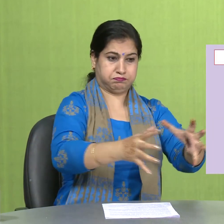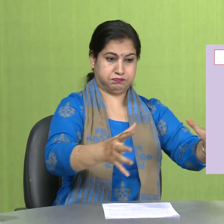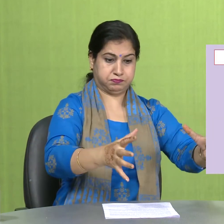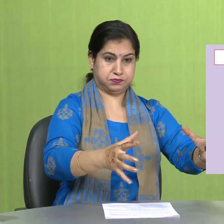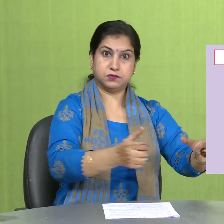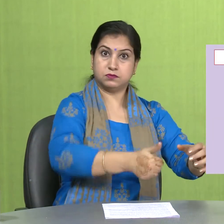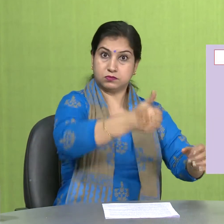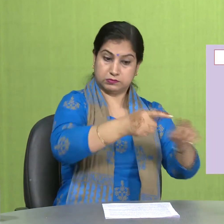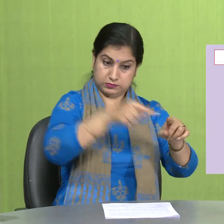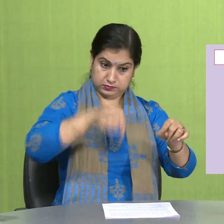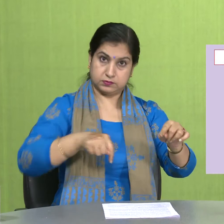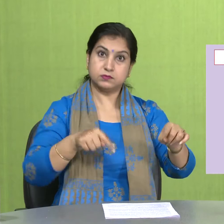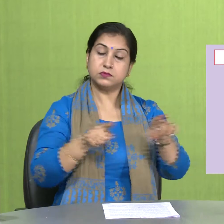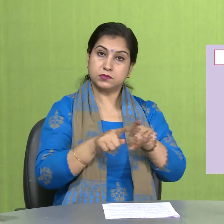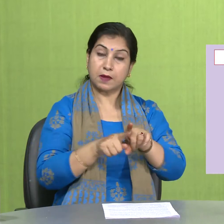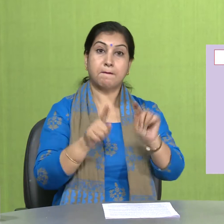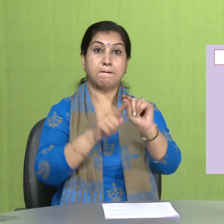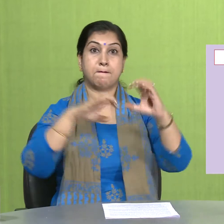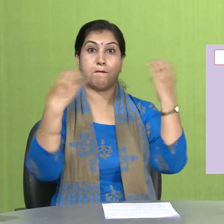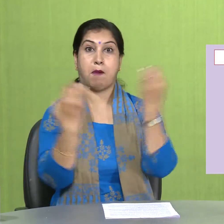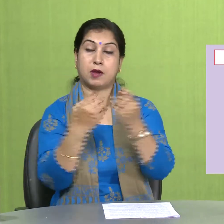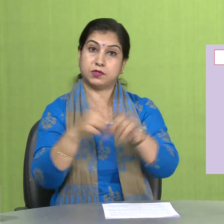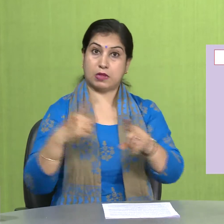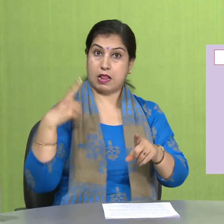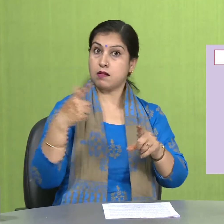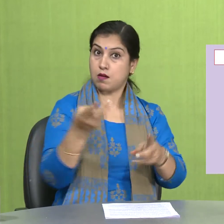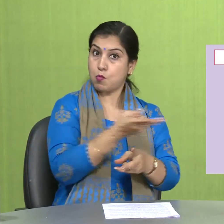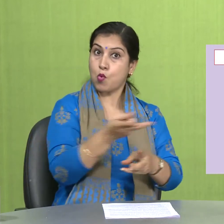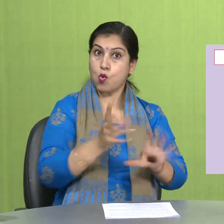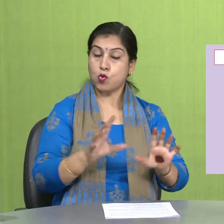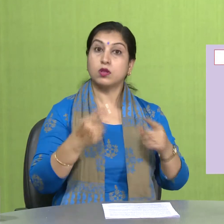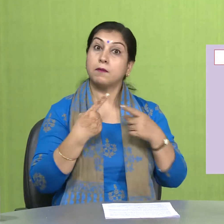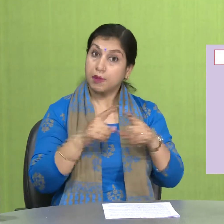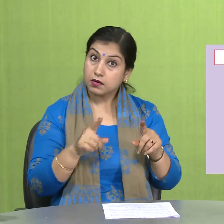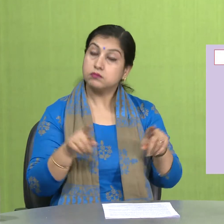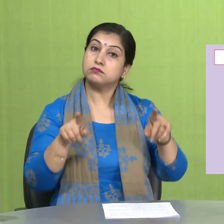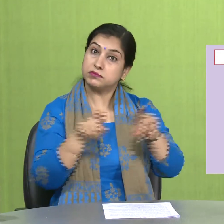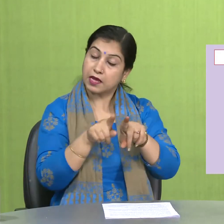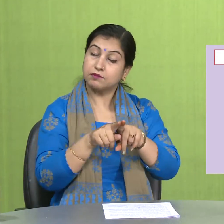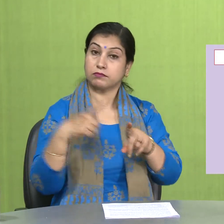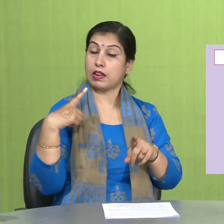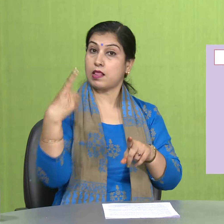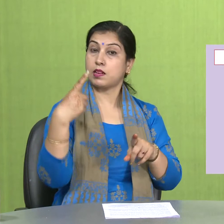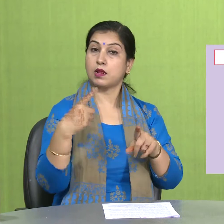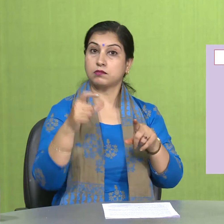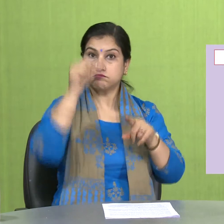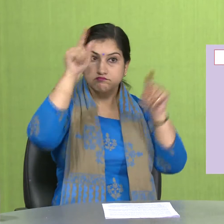or the leader of the Parliament, but he is also the leader of the nation.